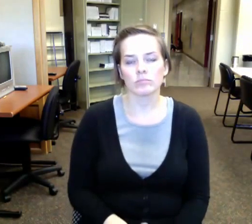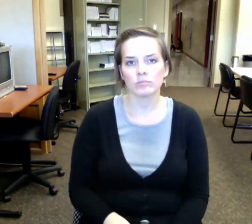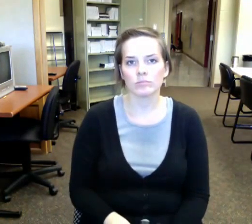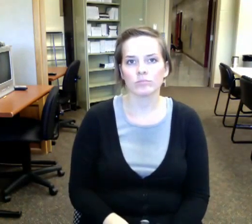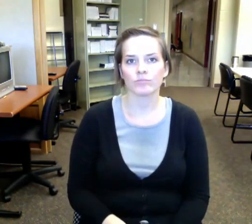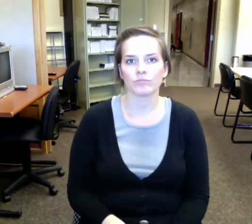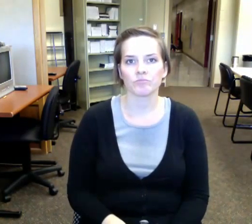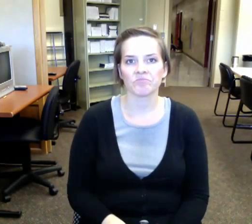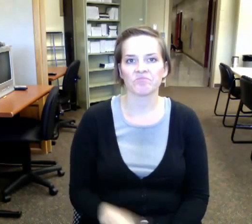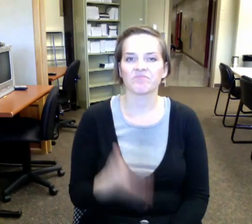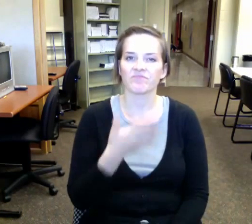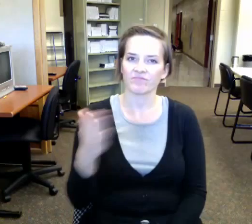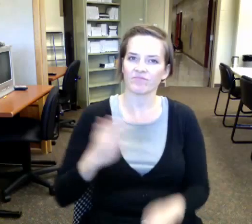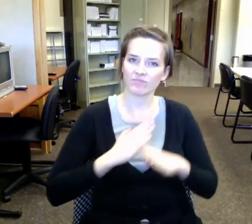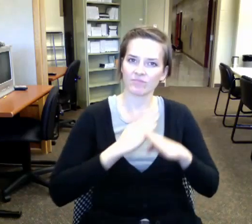Obstacles to effective listening.